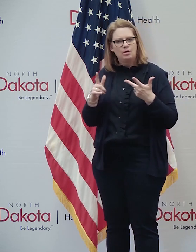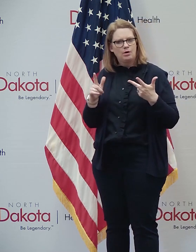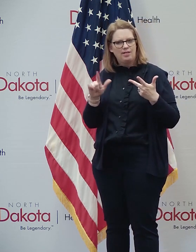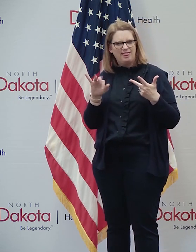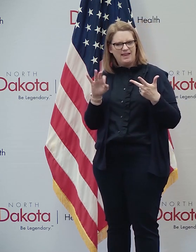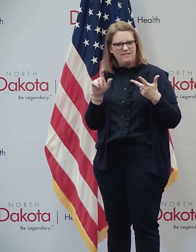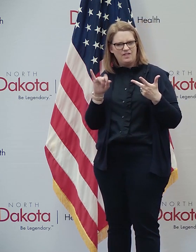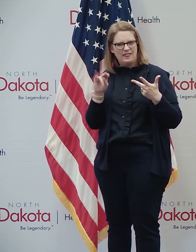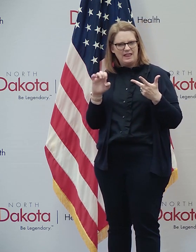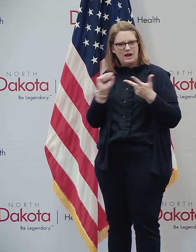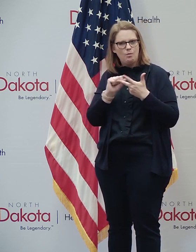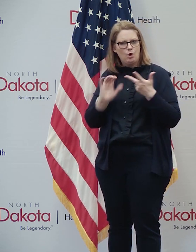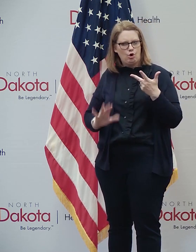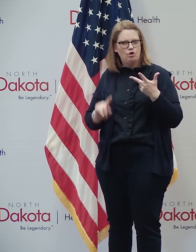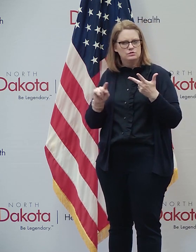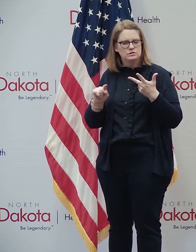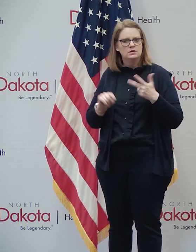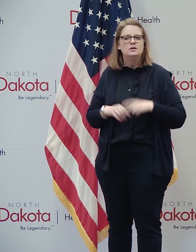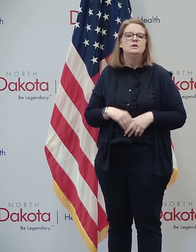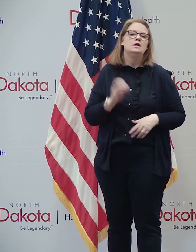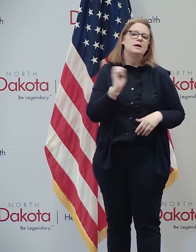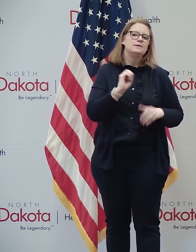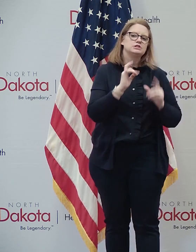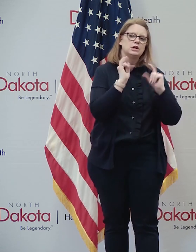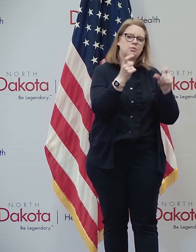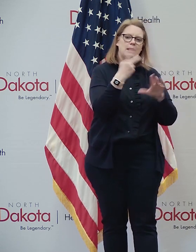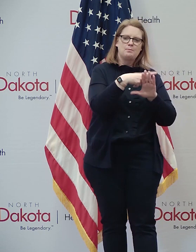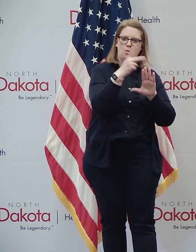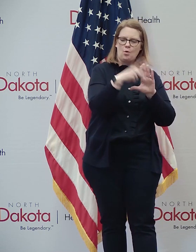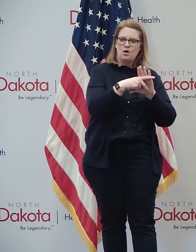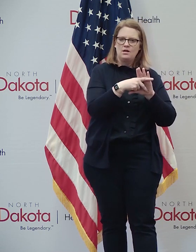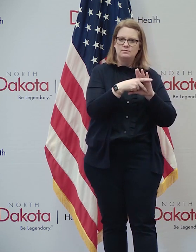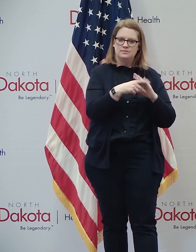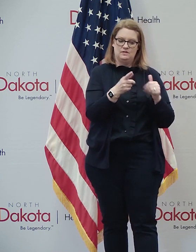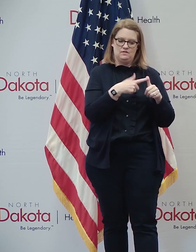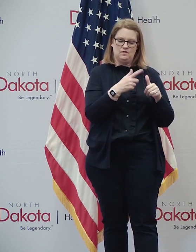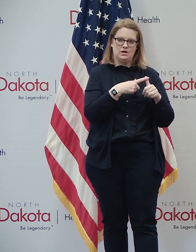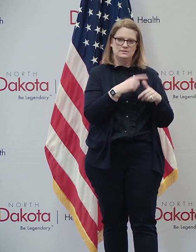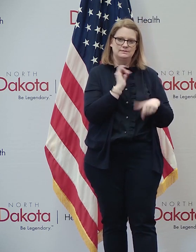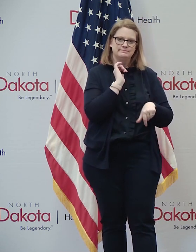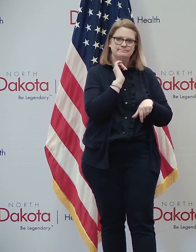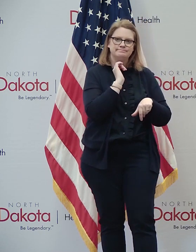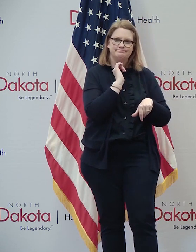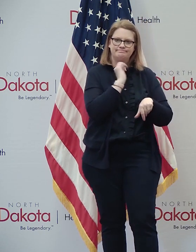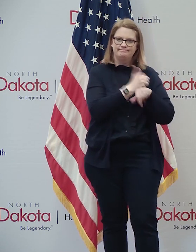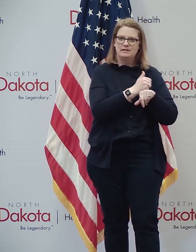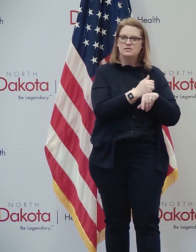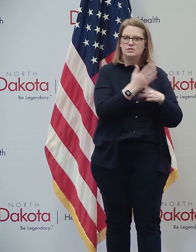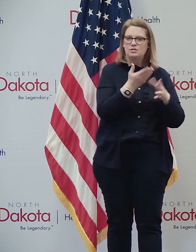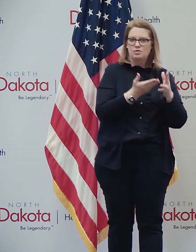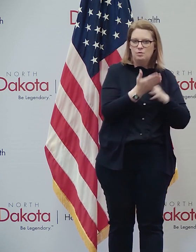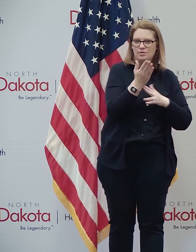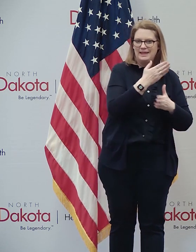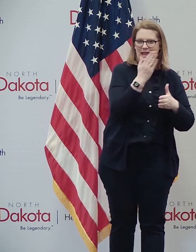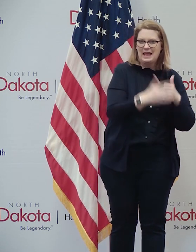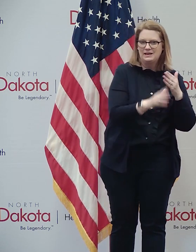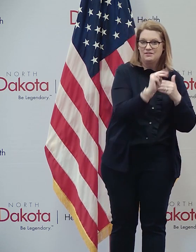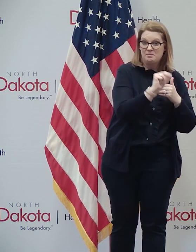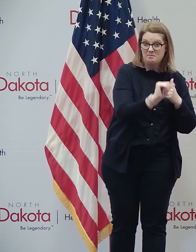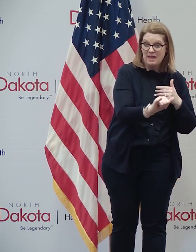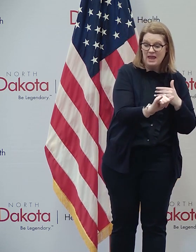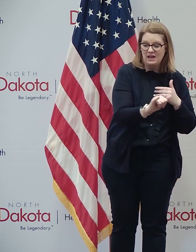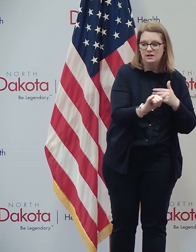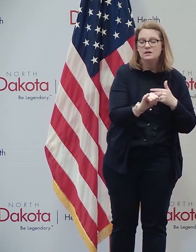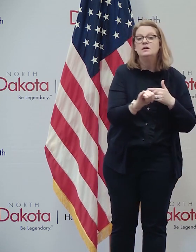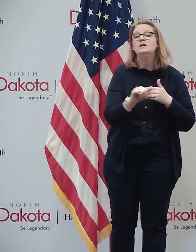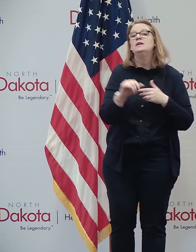lifeline worker households. The emergency grant program was originally anticipated to run through the end of May. Today, we're announcing that the